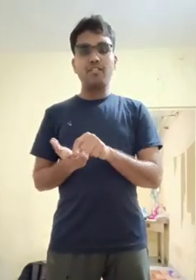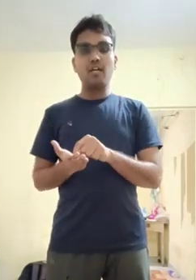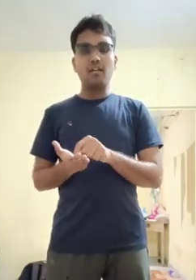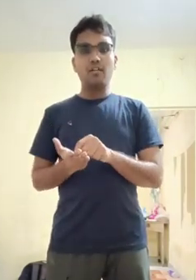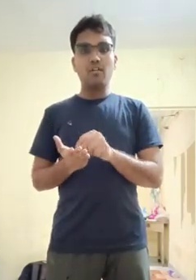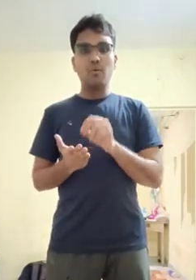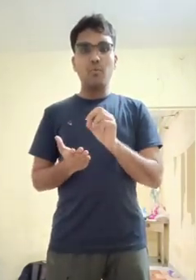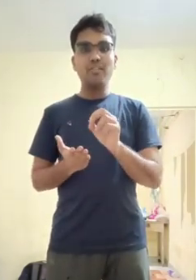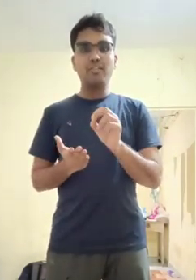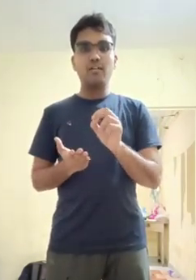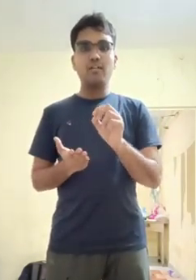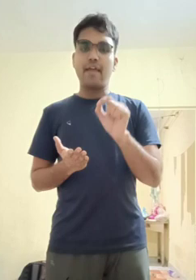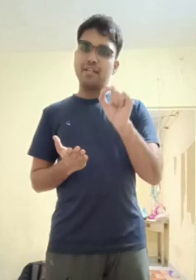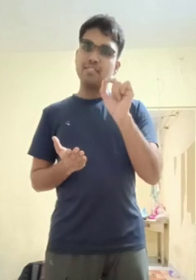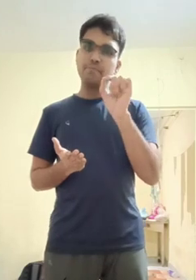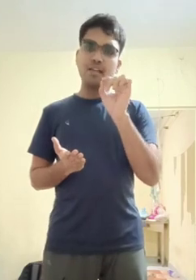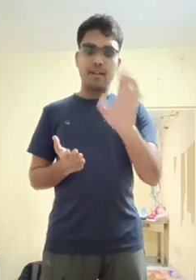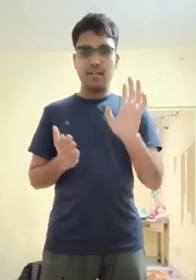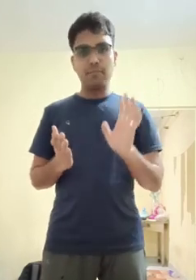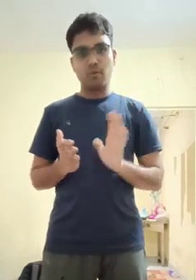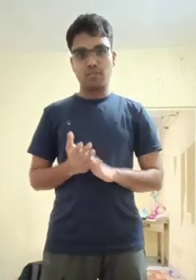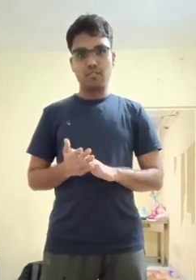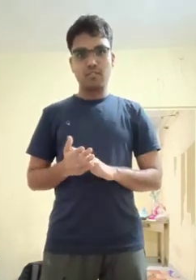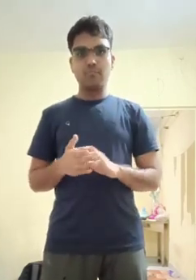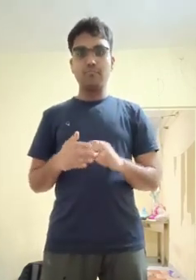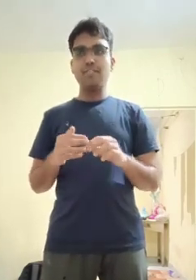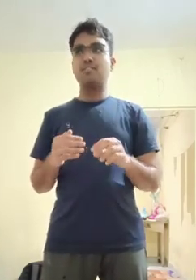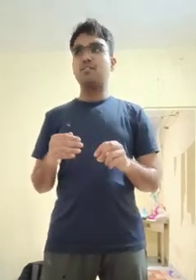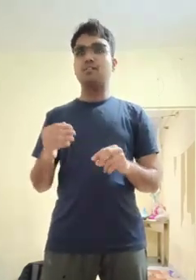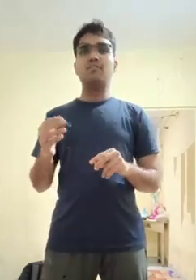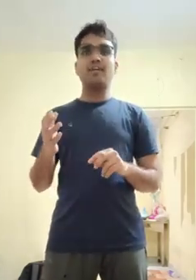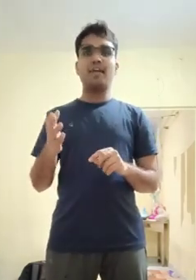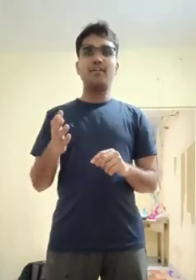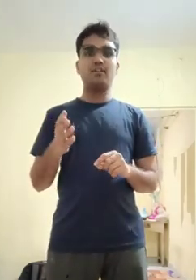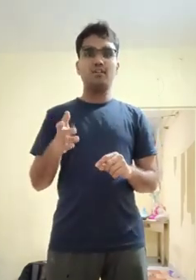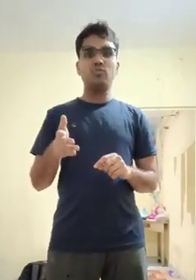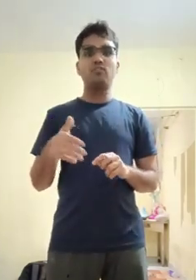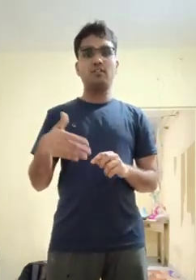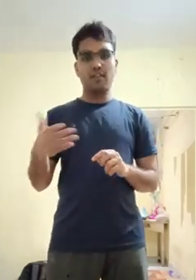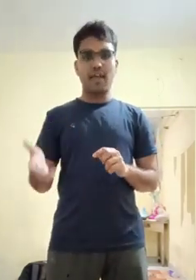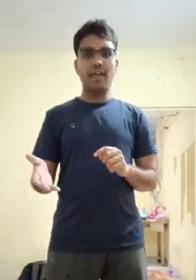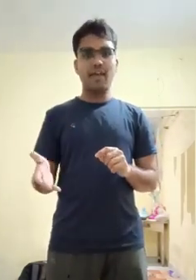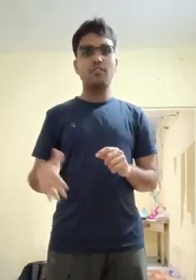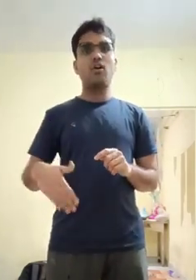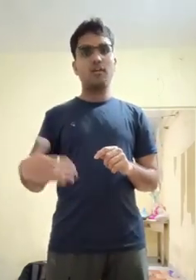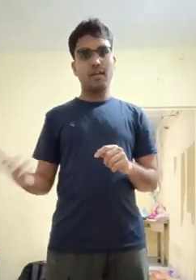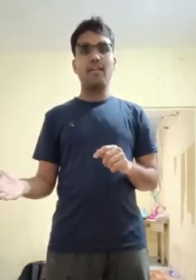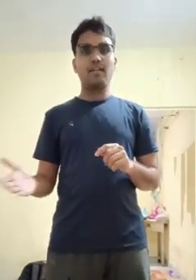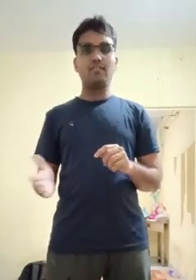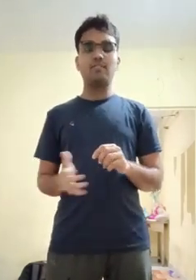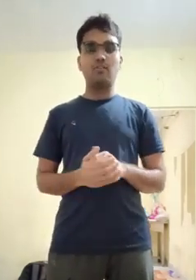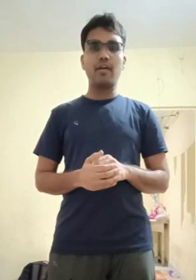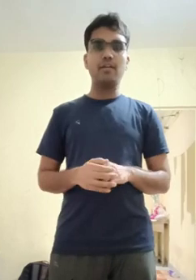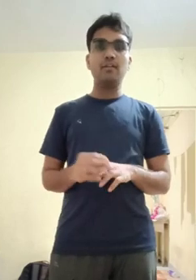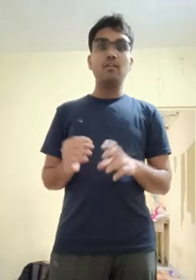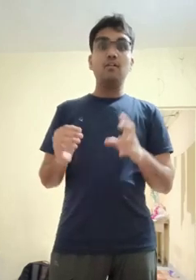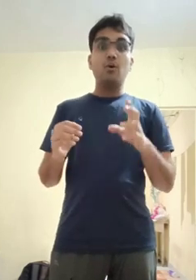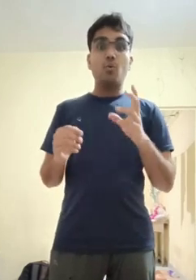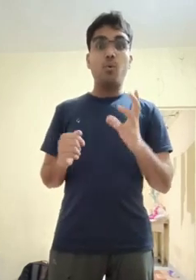mentioned with the exception handling process. Means we can use try catch or any else. Okay,